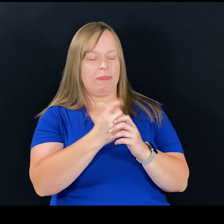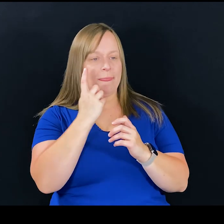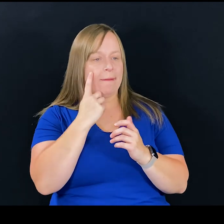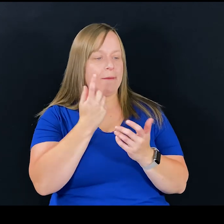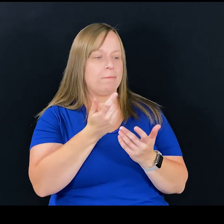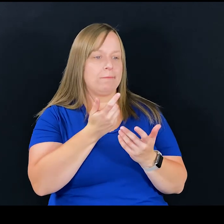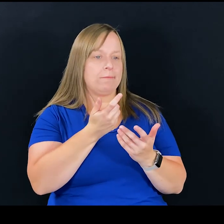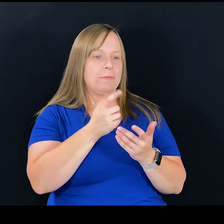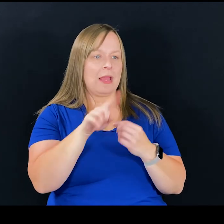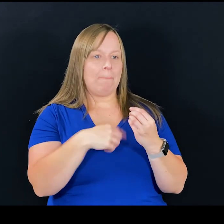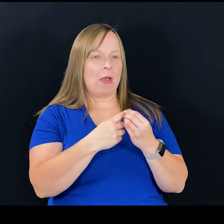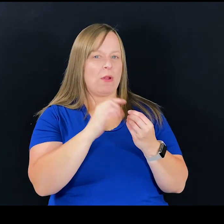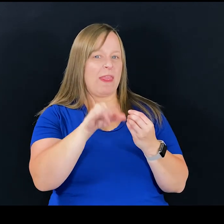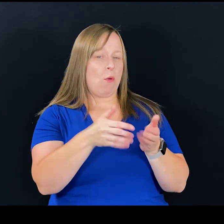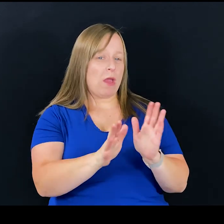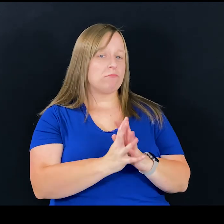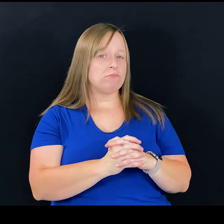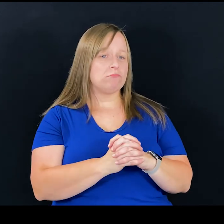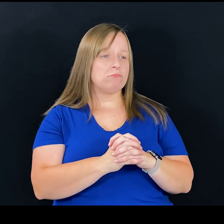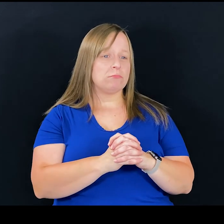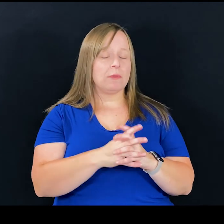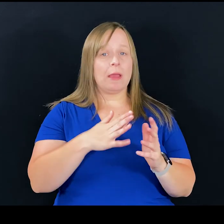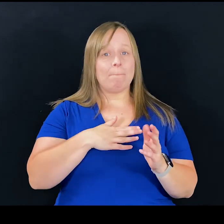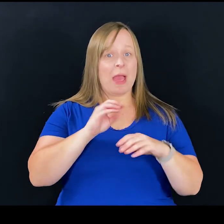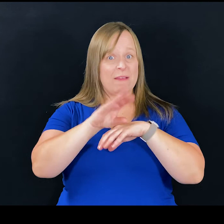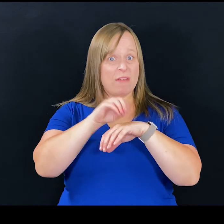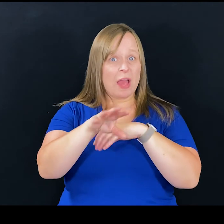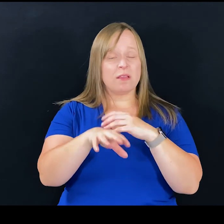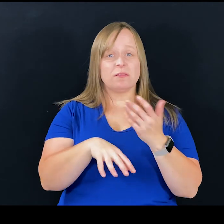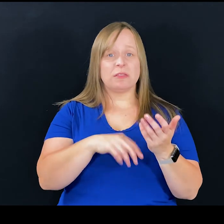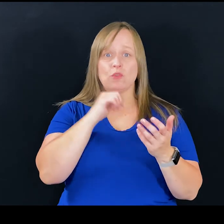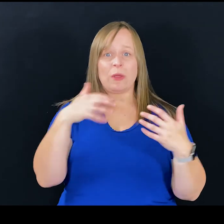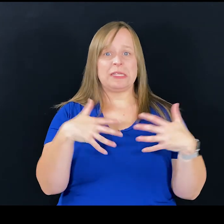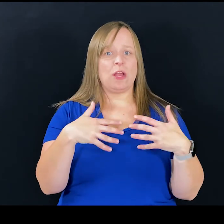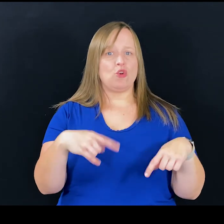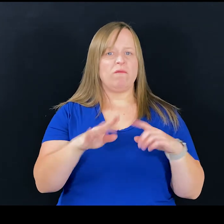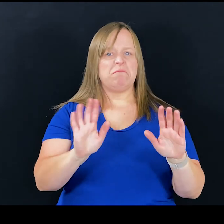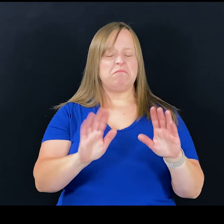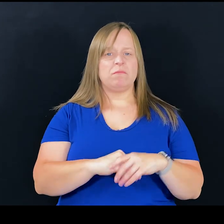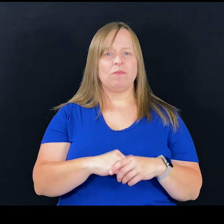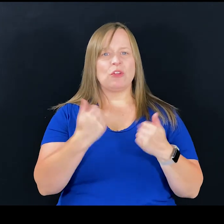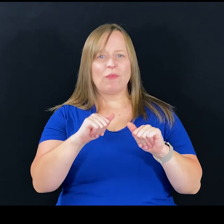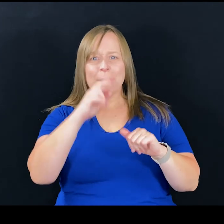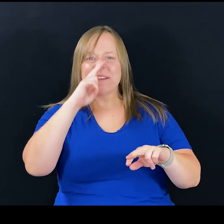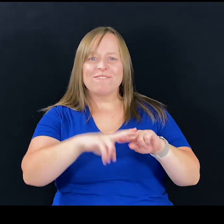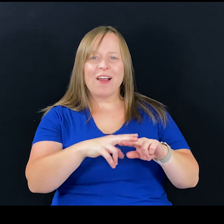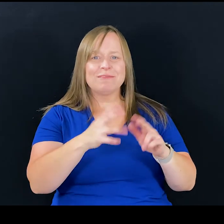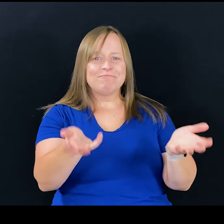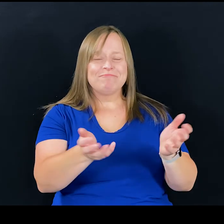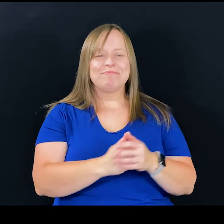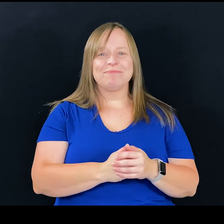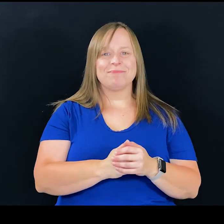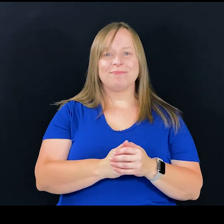want. Just think about it like that. My advice is not get scared or nervous. We try to make it